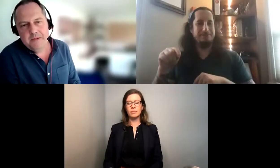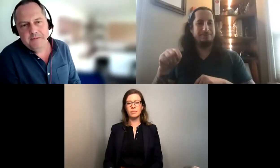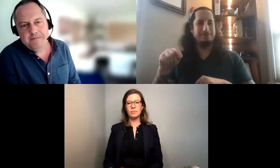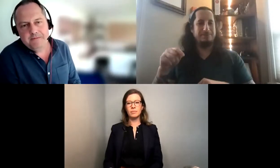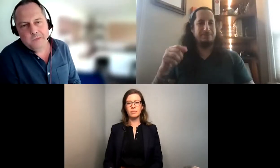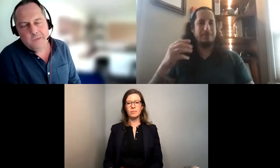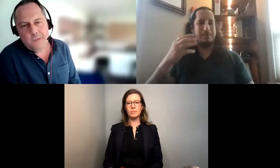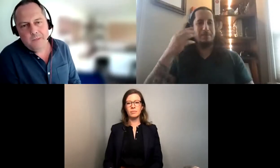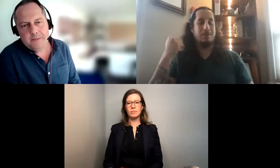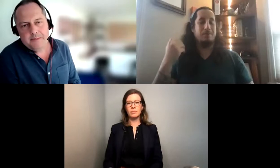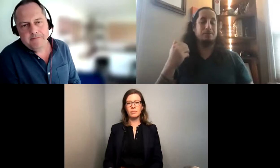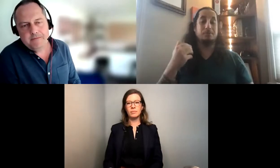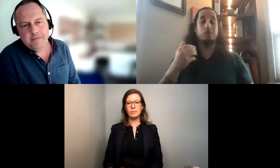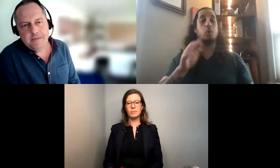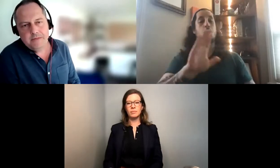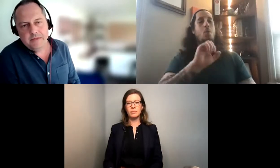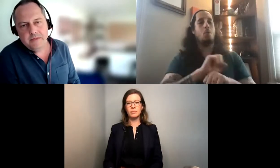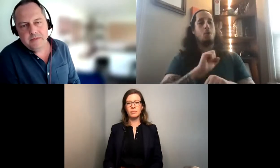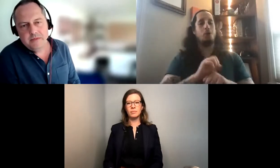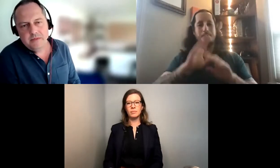between coding and people.